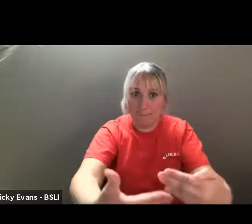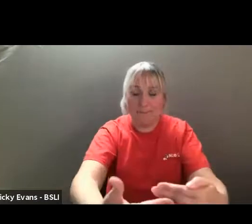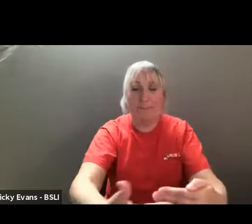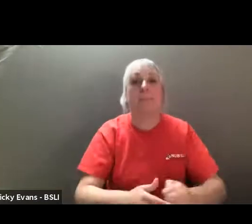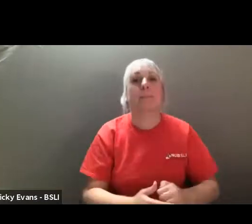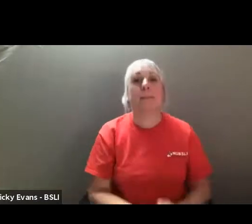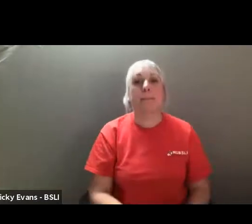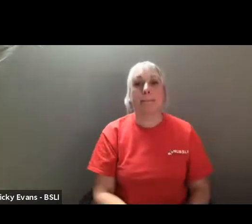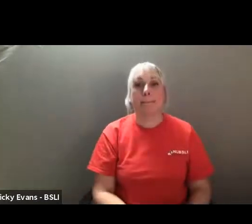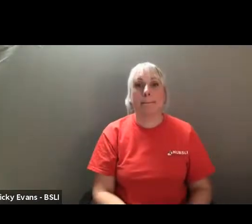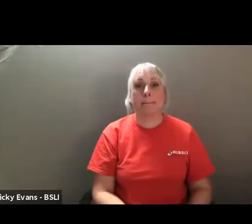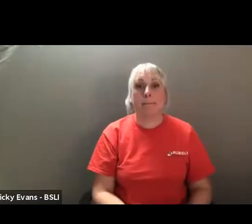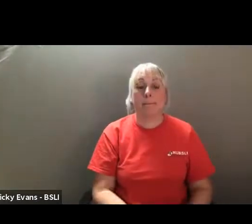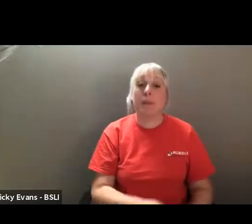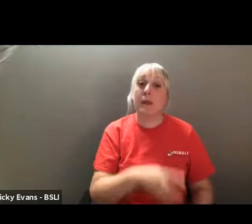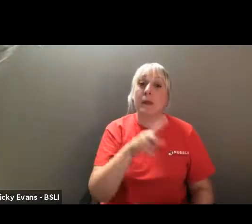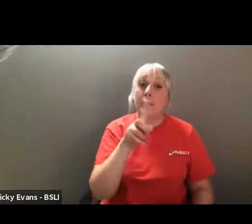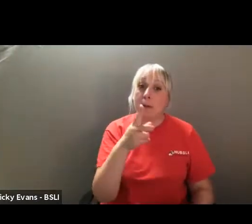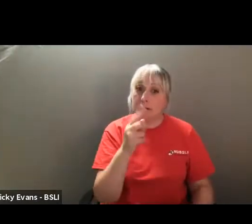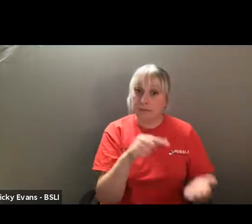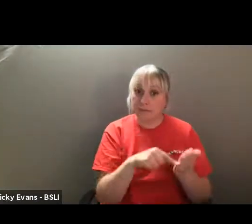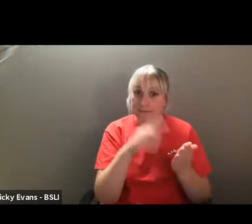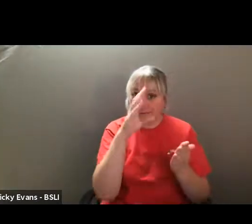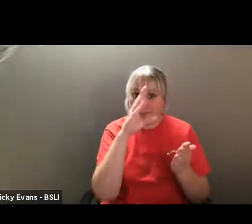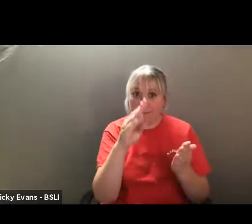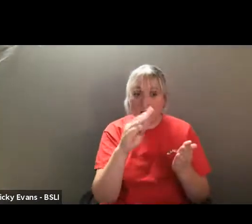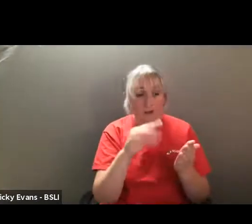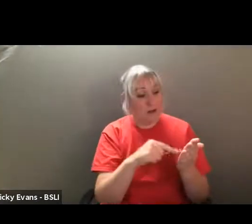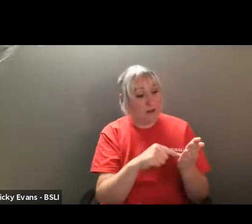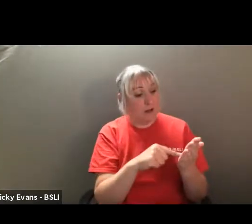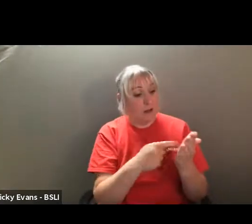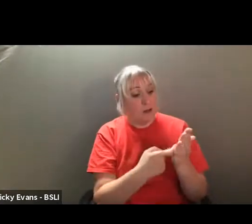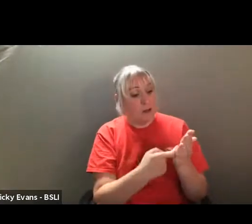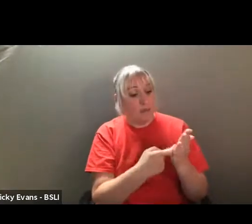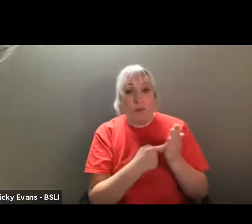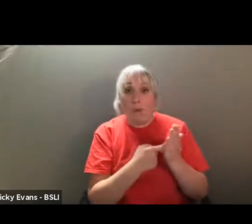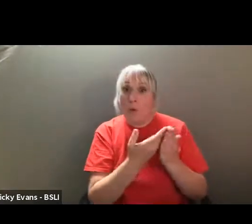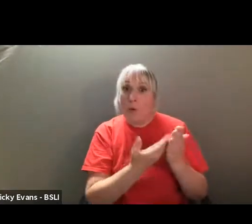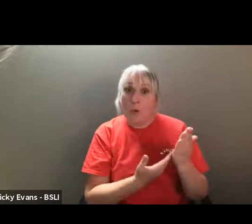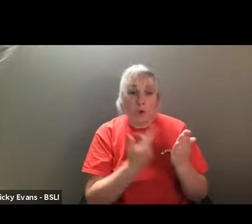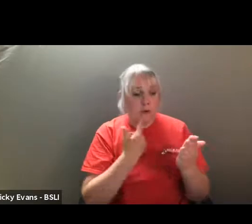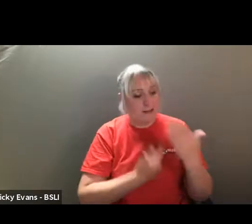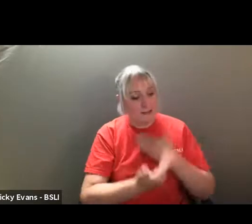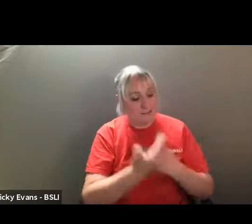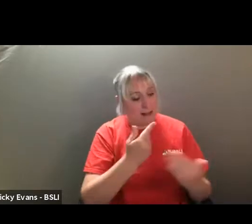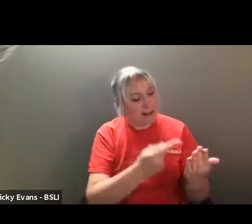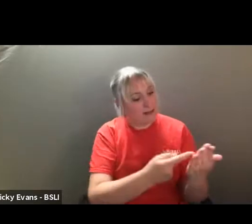in the first few pages of the report, the